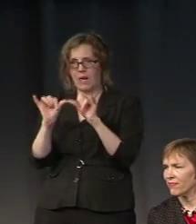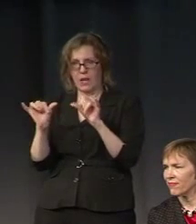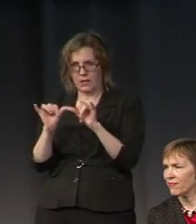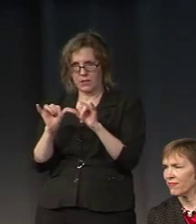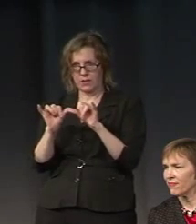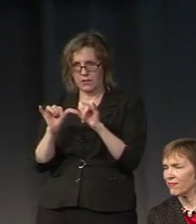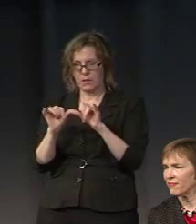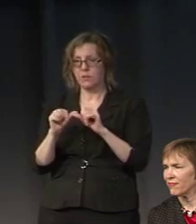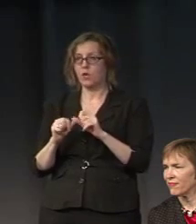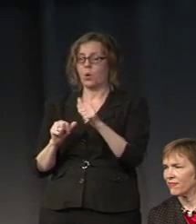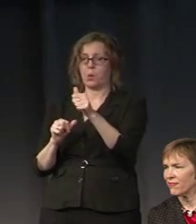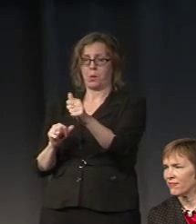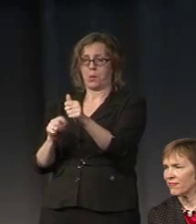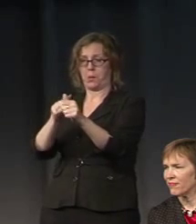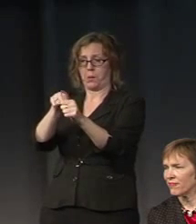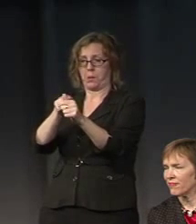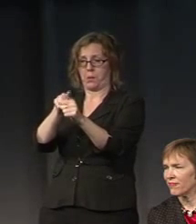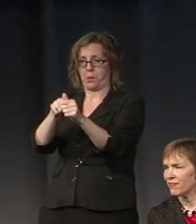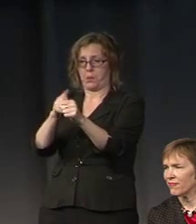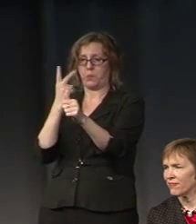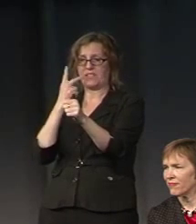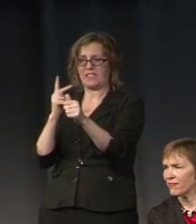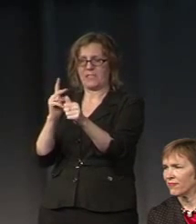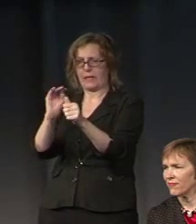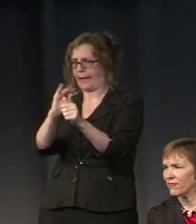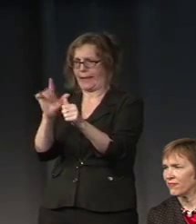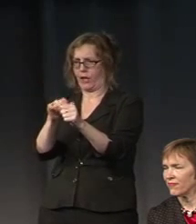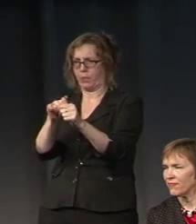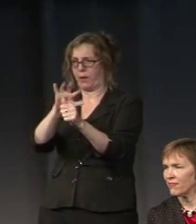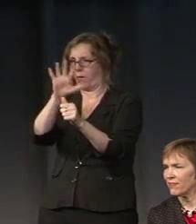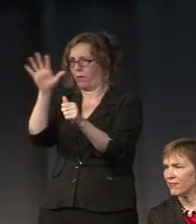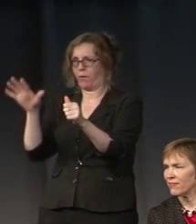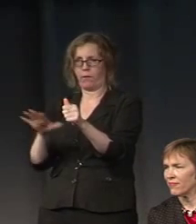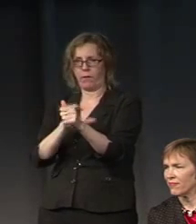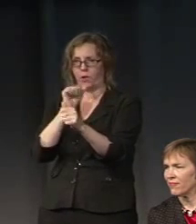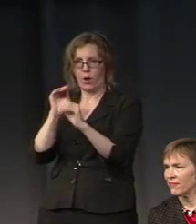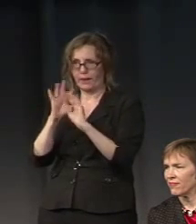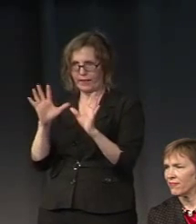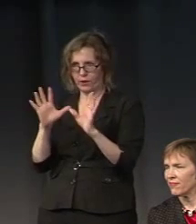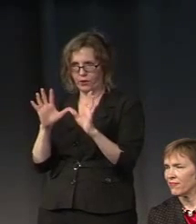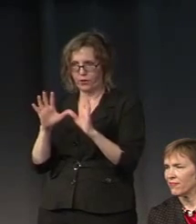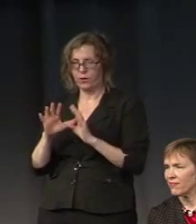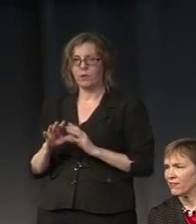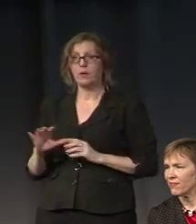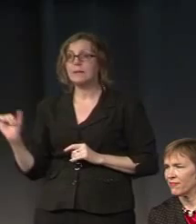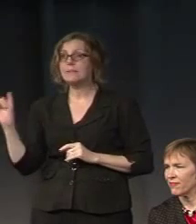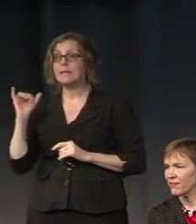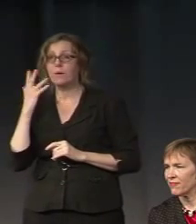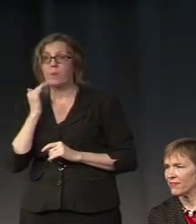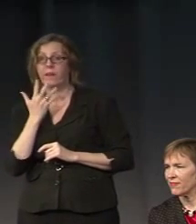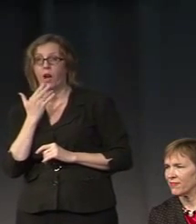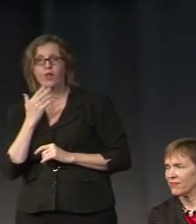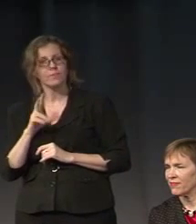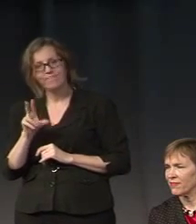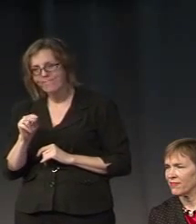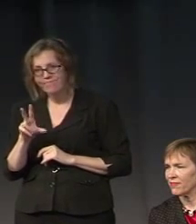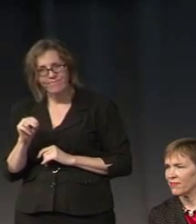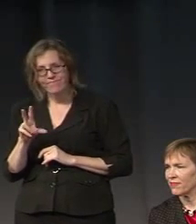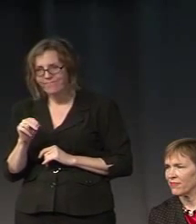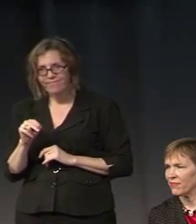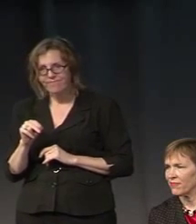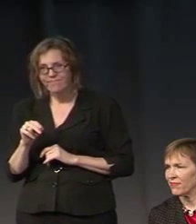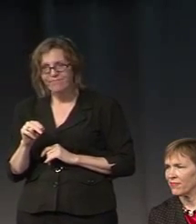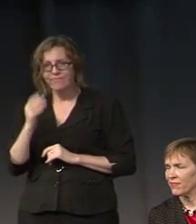by your thumb are in focus and the others aren't. But that doesn't work with color, and right now I'm looking at you, and everything in my periphery is